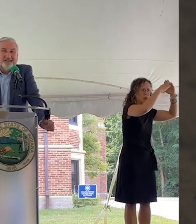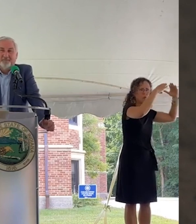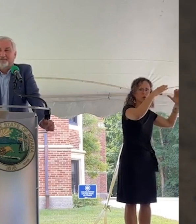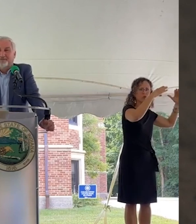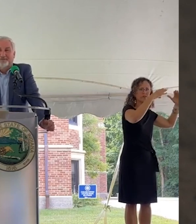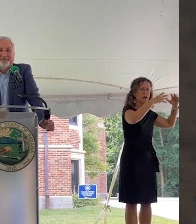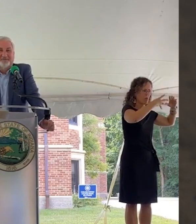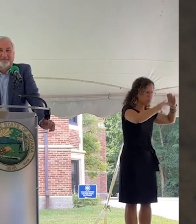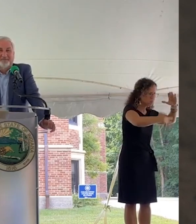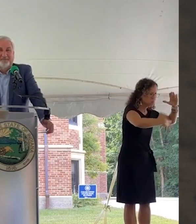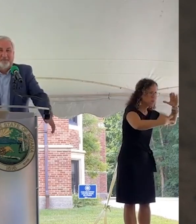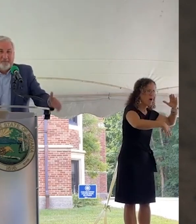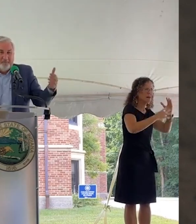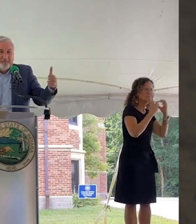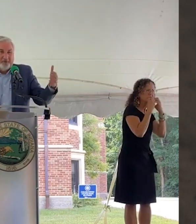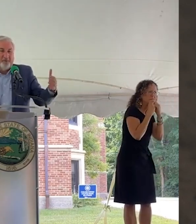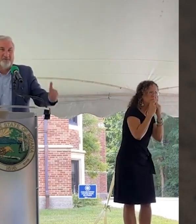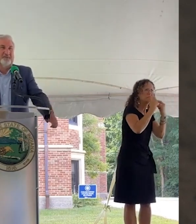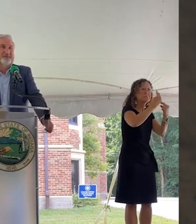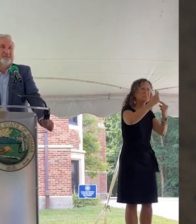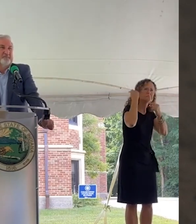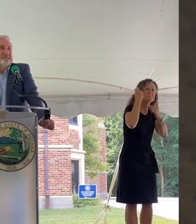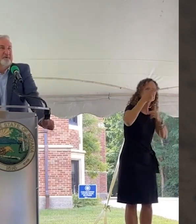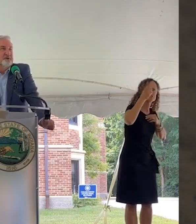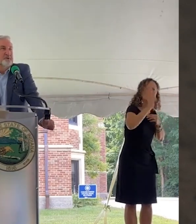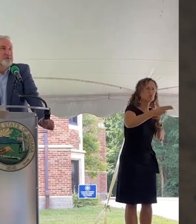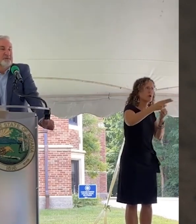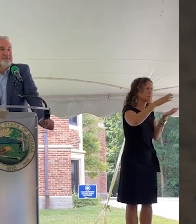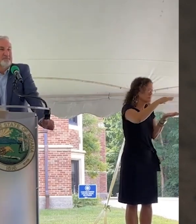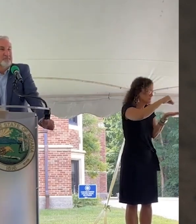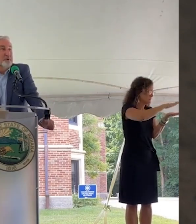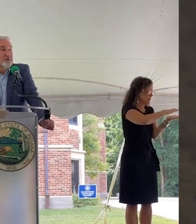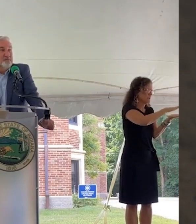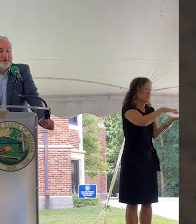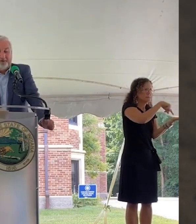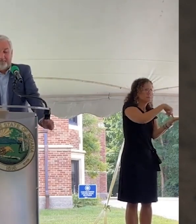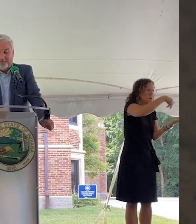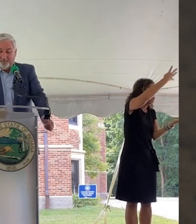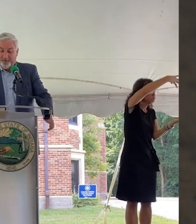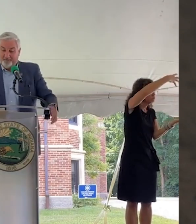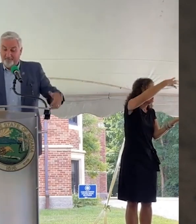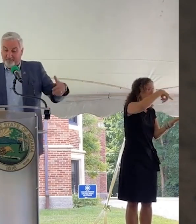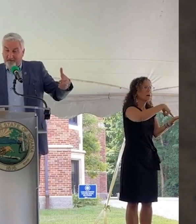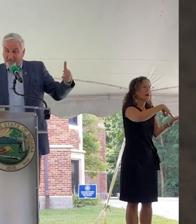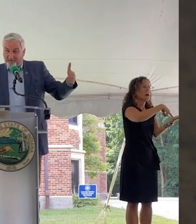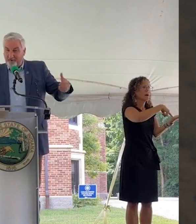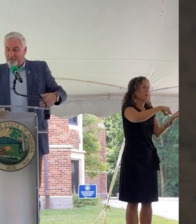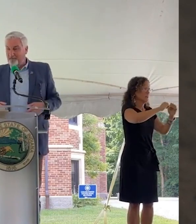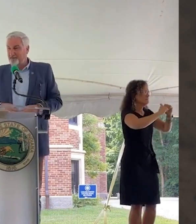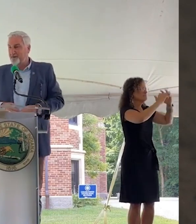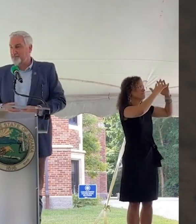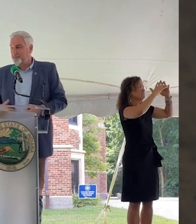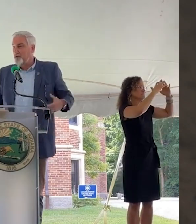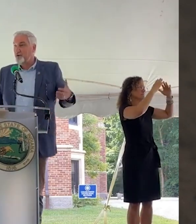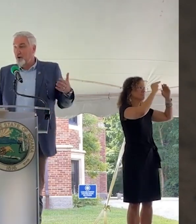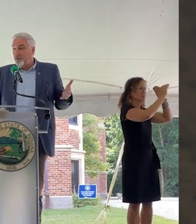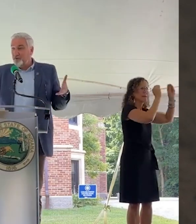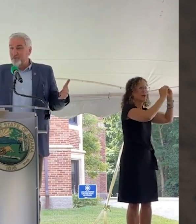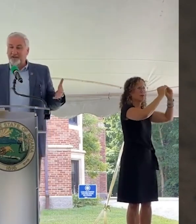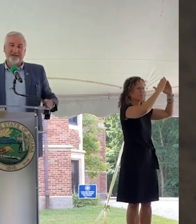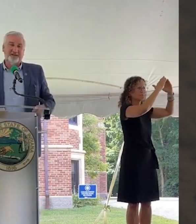state documents that the public wants to come review and learn from, where we come from. I think